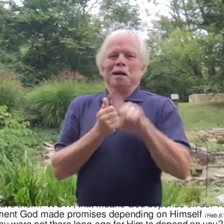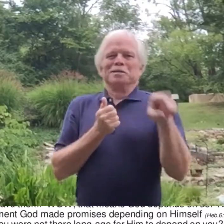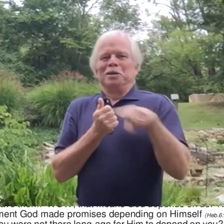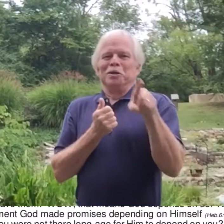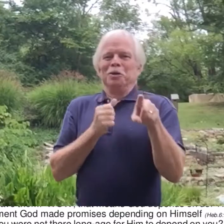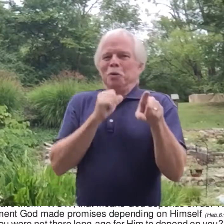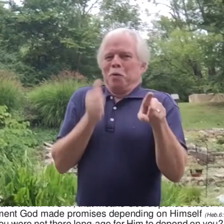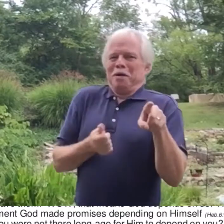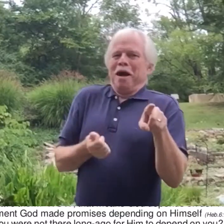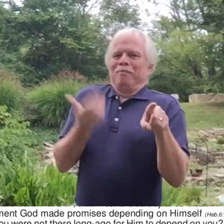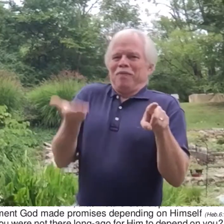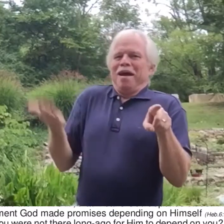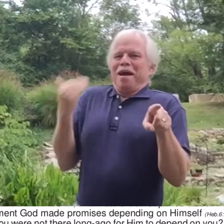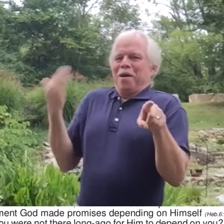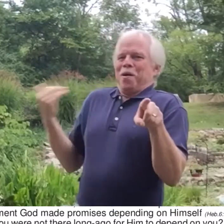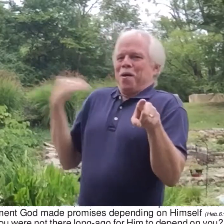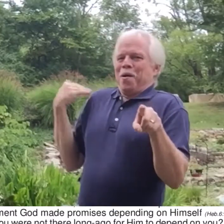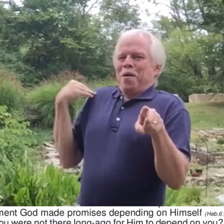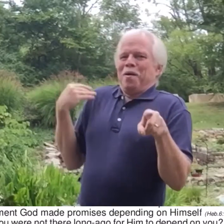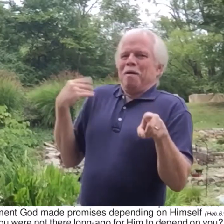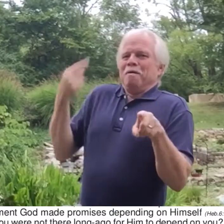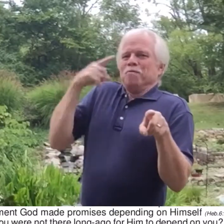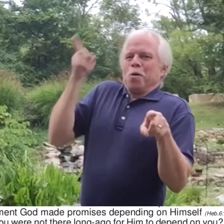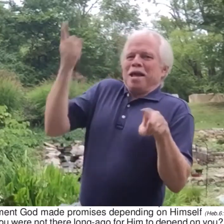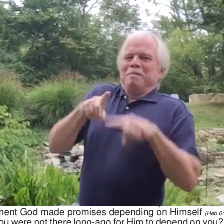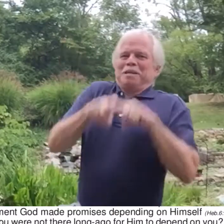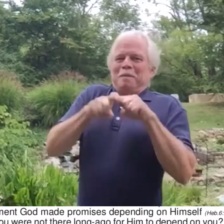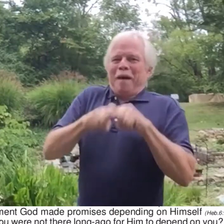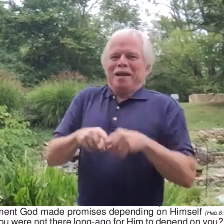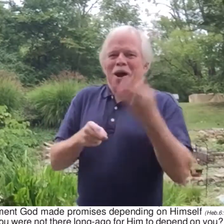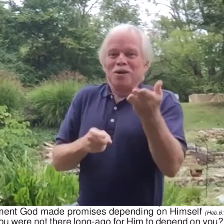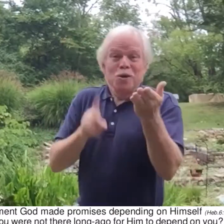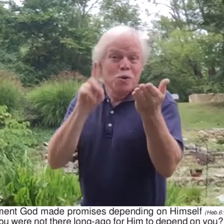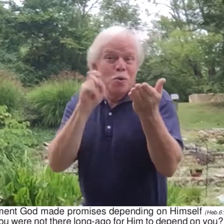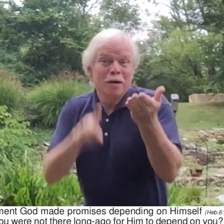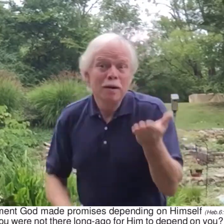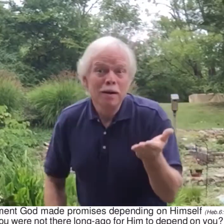Because you were not there for Him to depend on you.